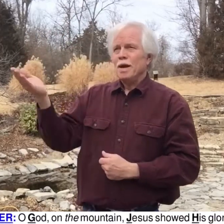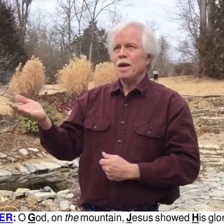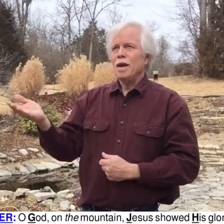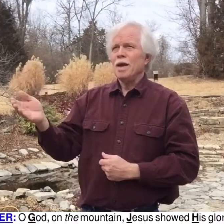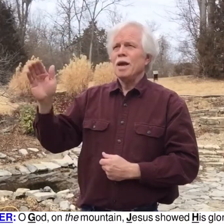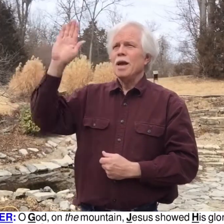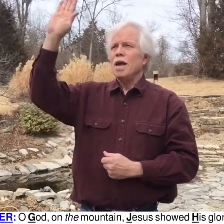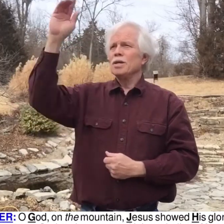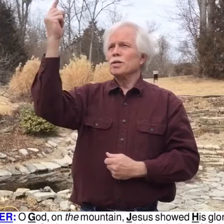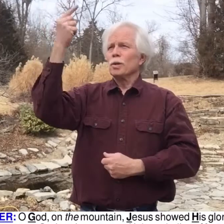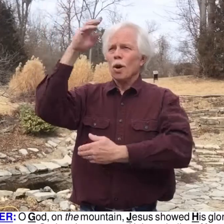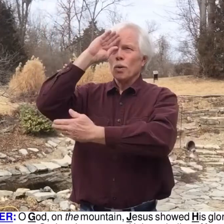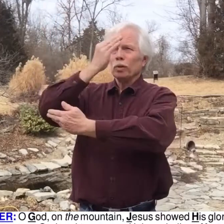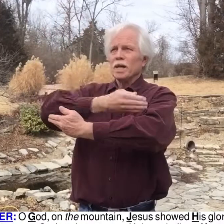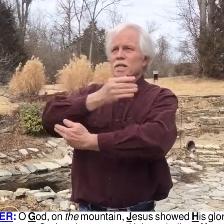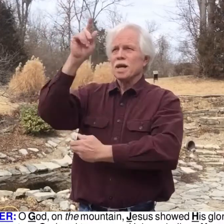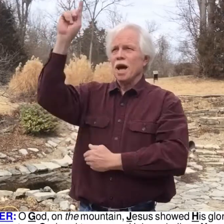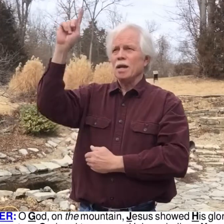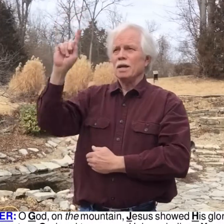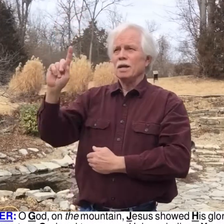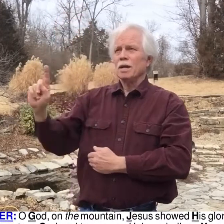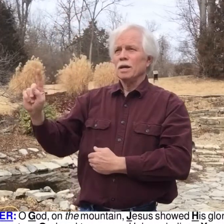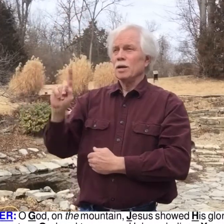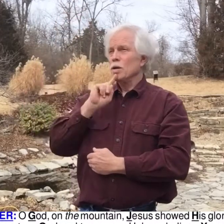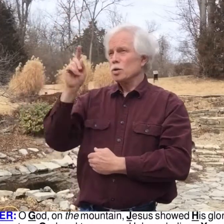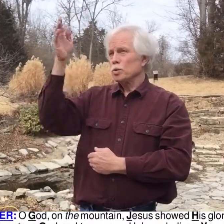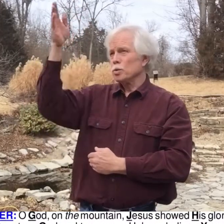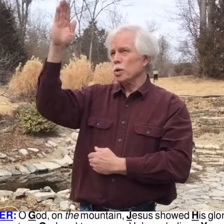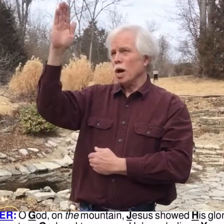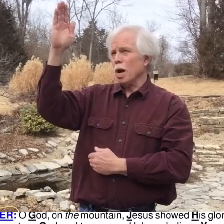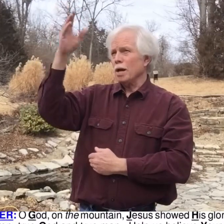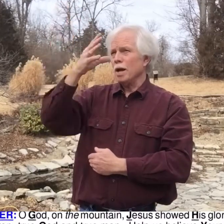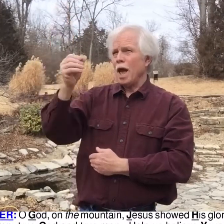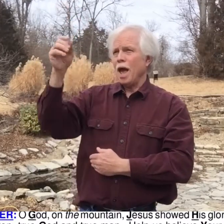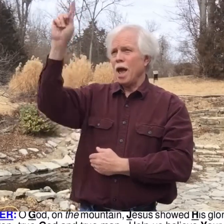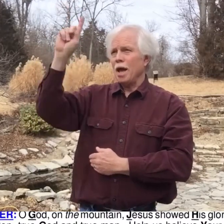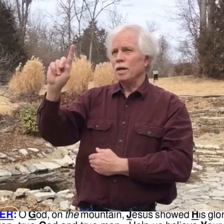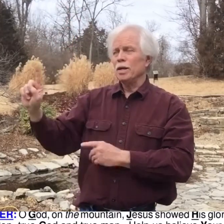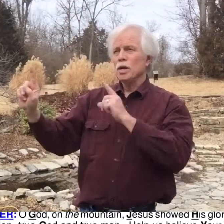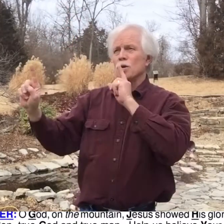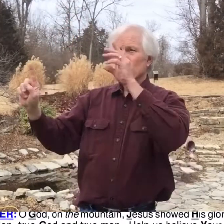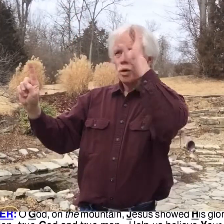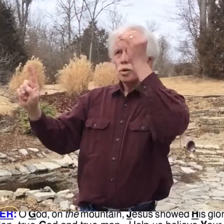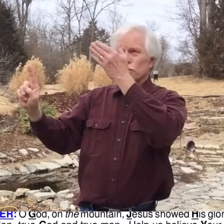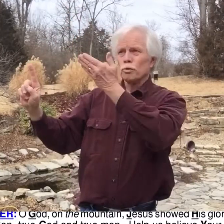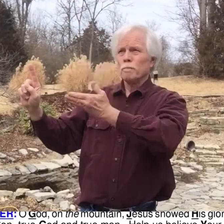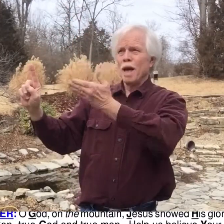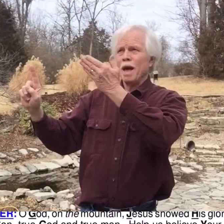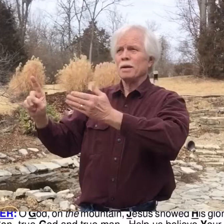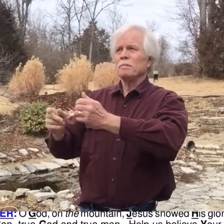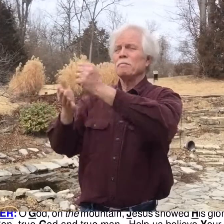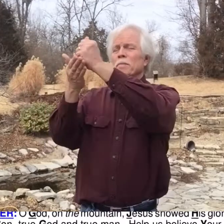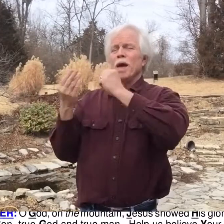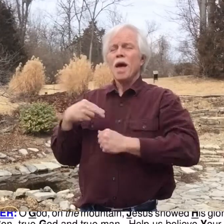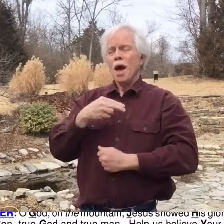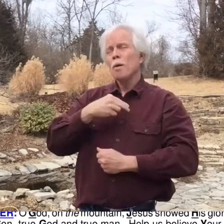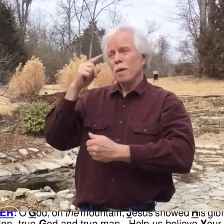he is your only Son, true God and true man. Amen. Help